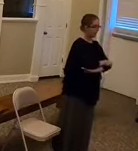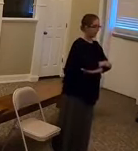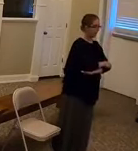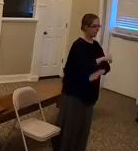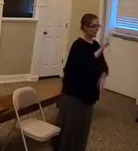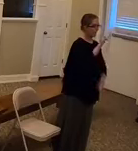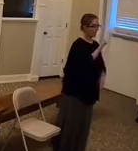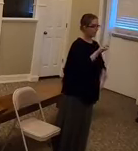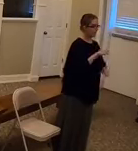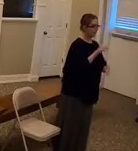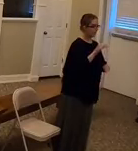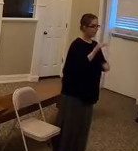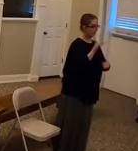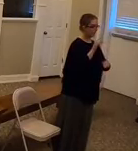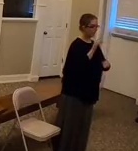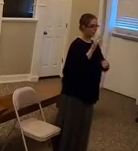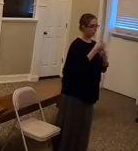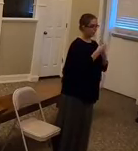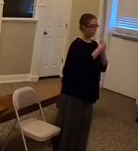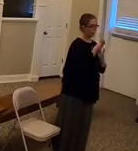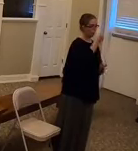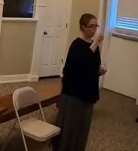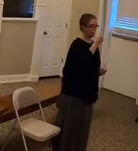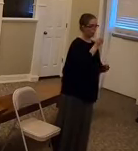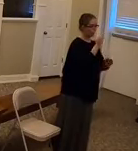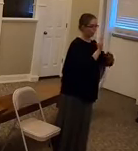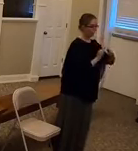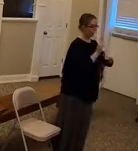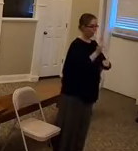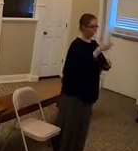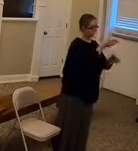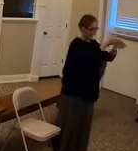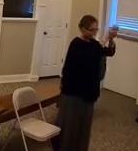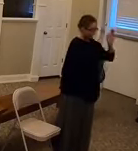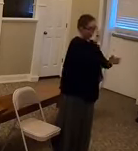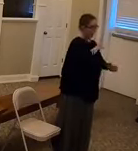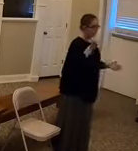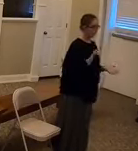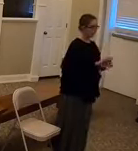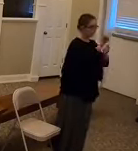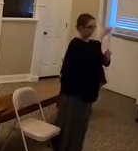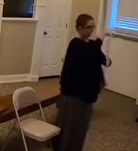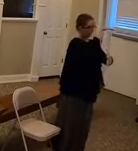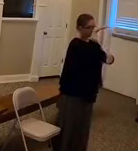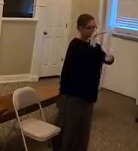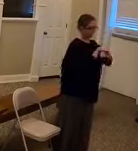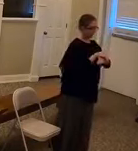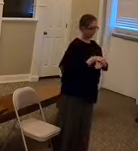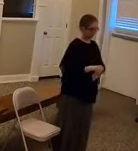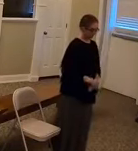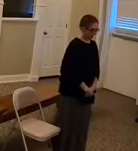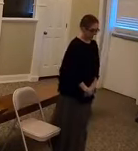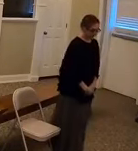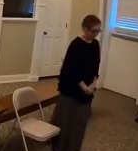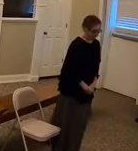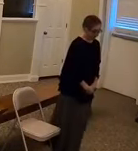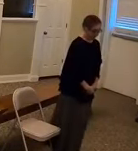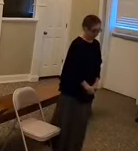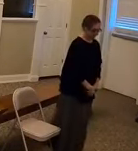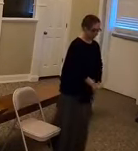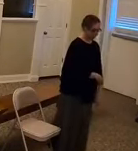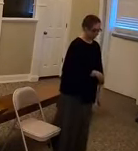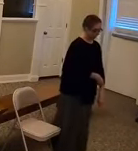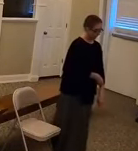was lame on both his feet. Let's just ask the Lord to help us tonight. My God, we